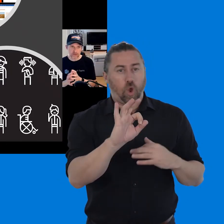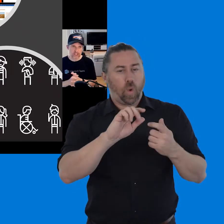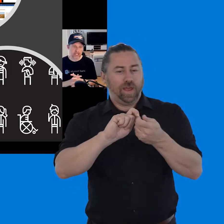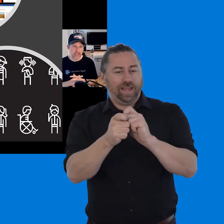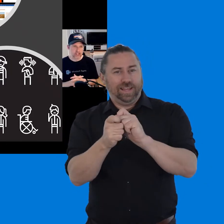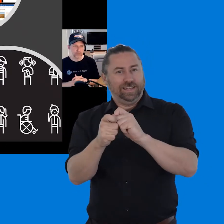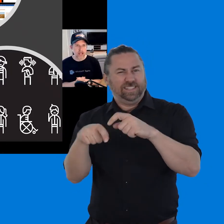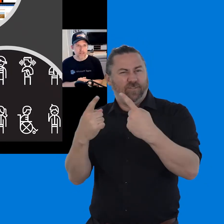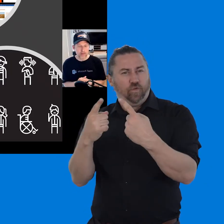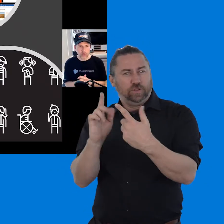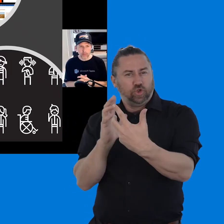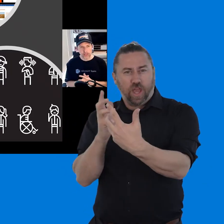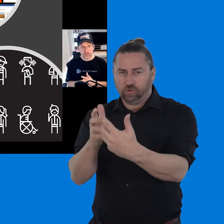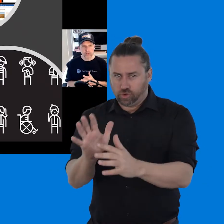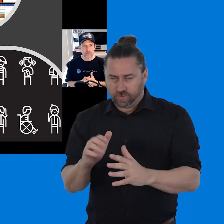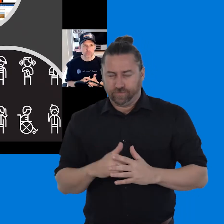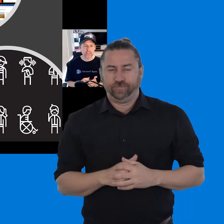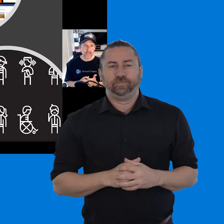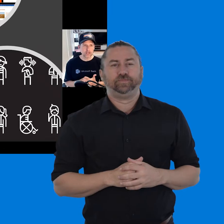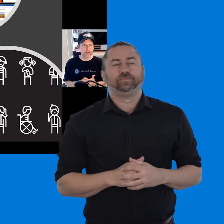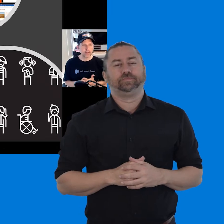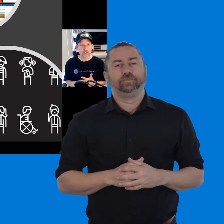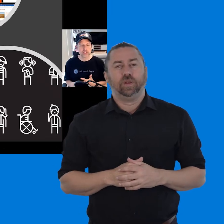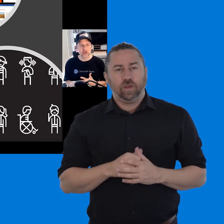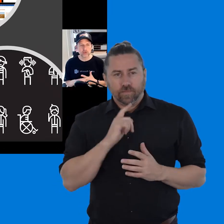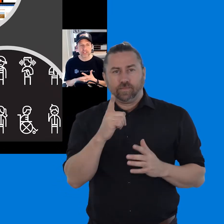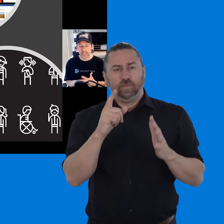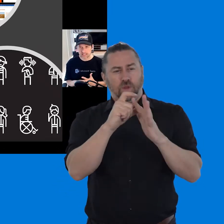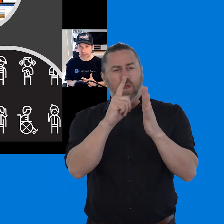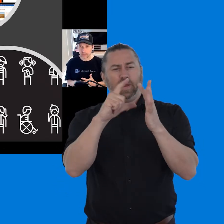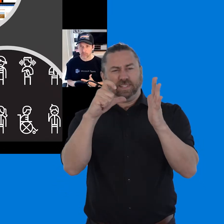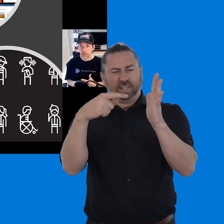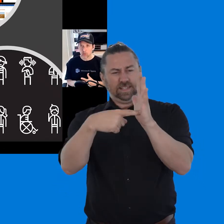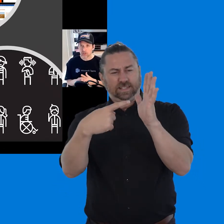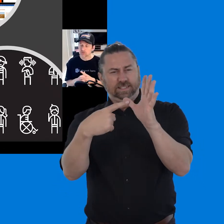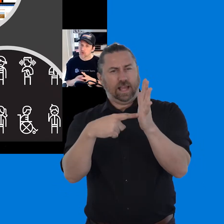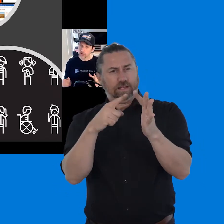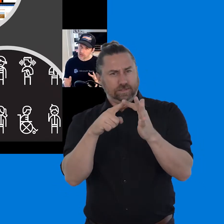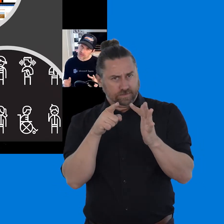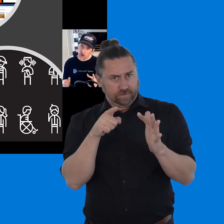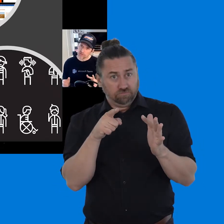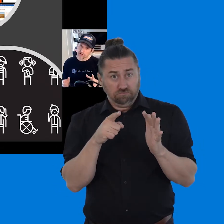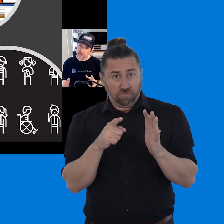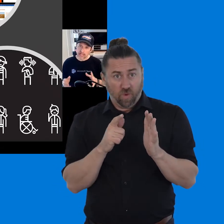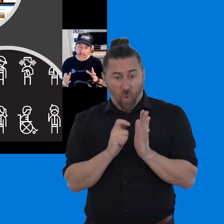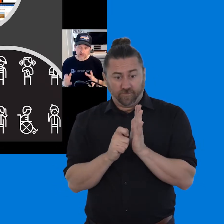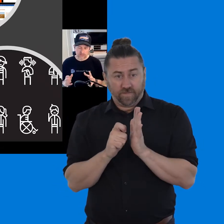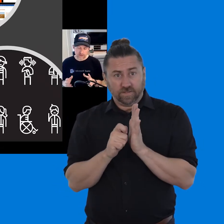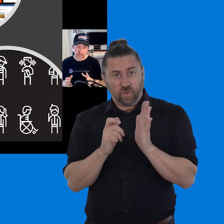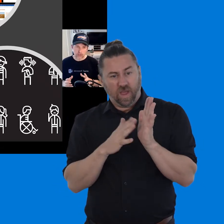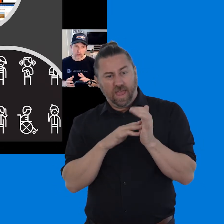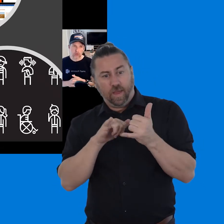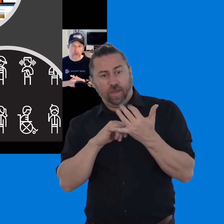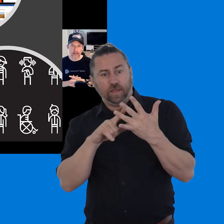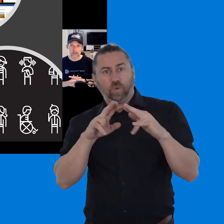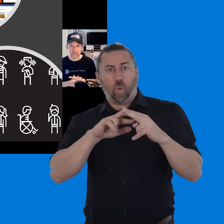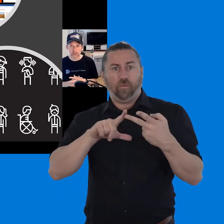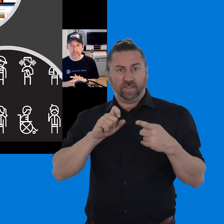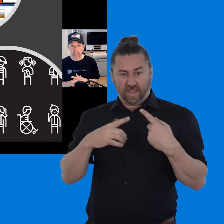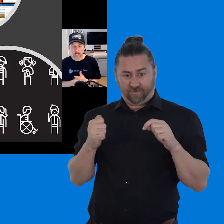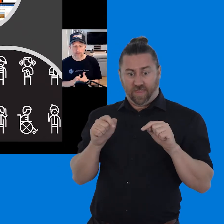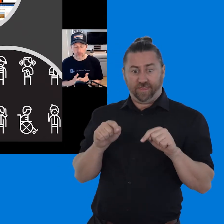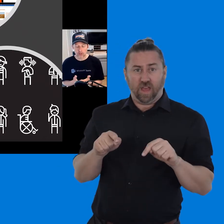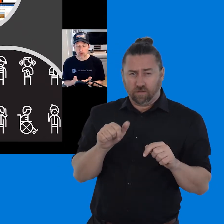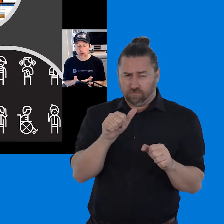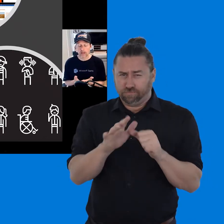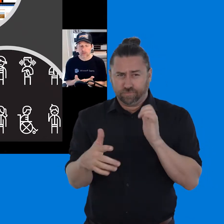that and differentiation. Then what I'm going to do is I'm going to take you in and I'm going to show you Dictate, which is right across Office, and it's a very cool tool, and it's